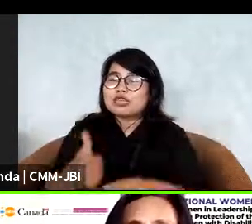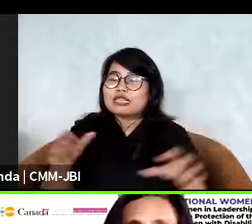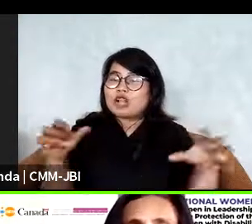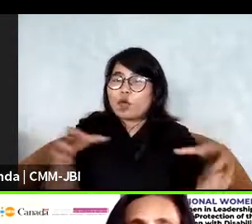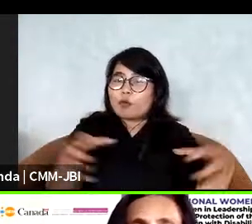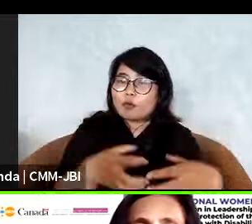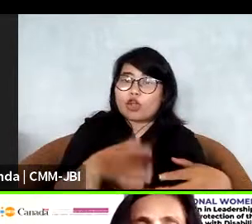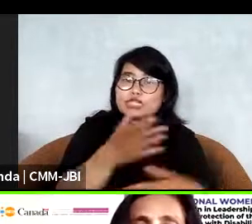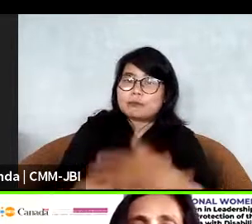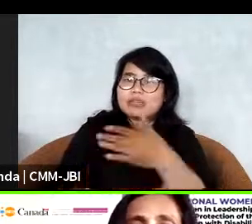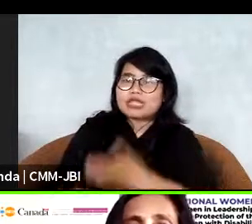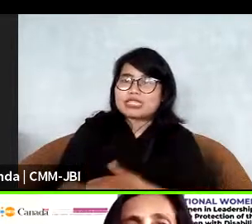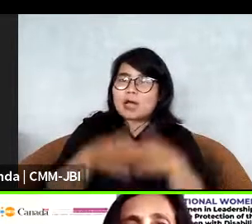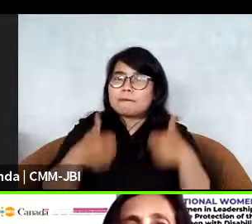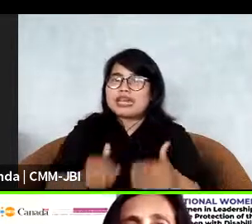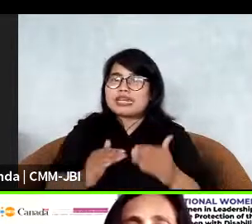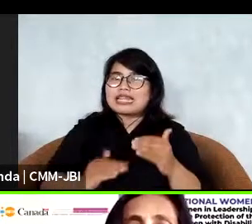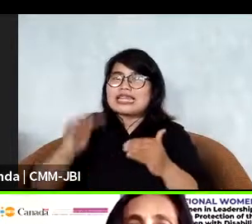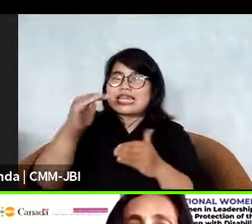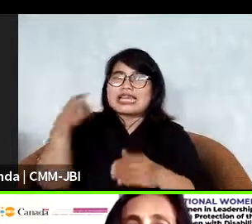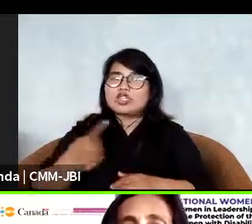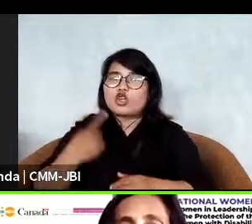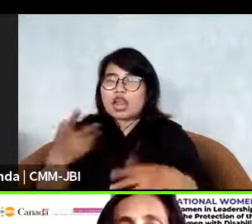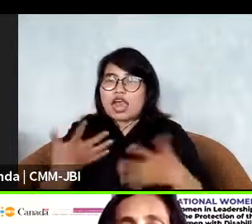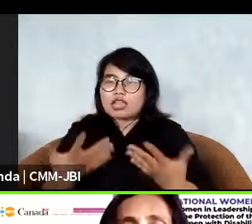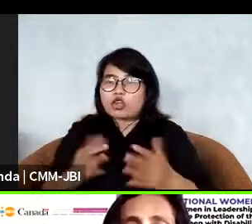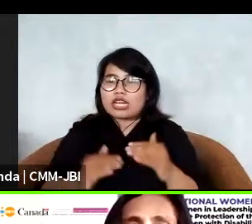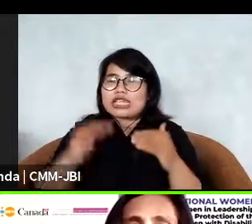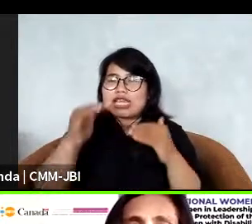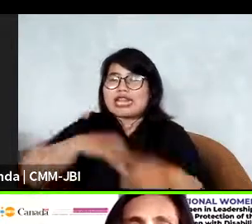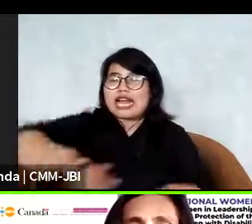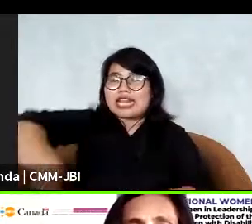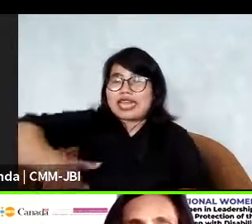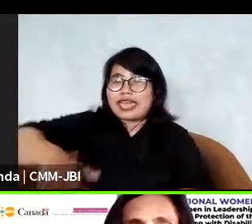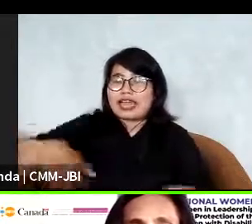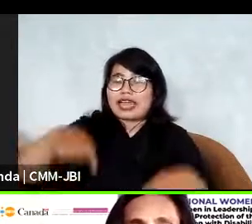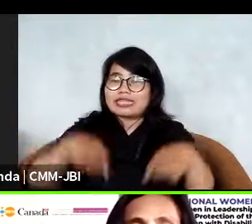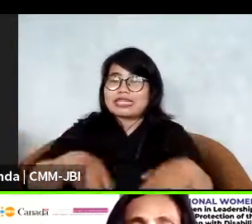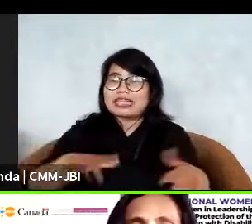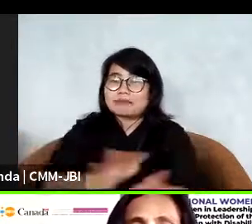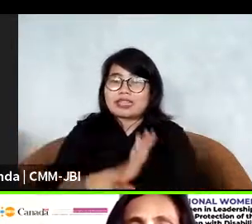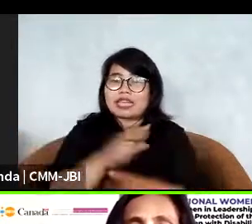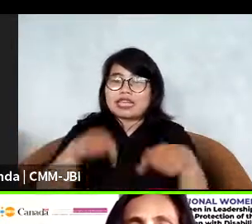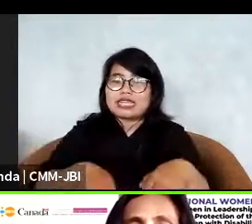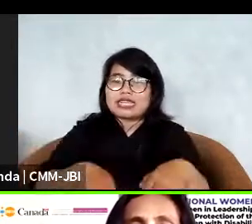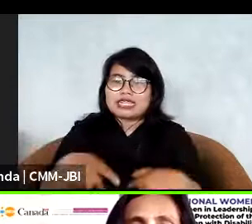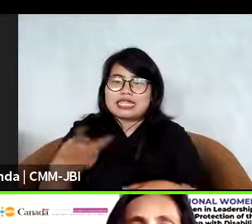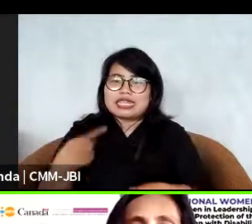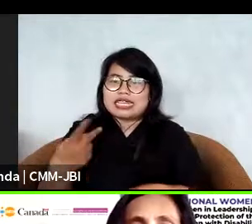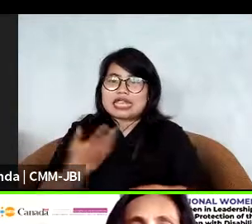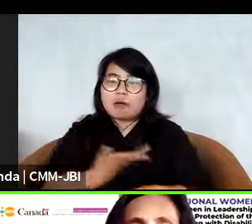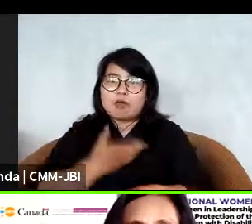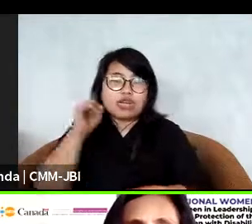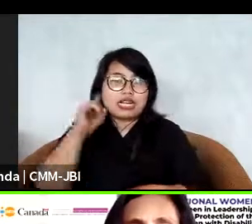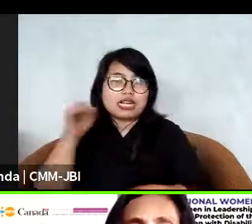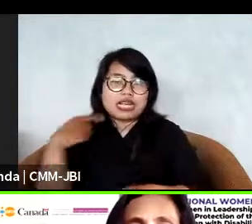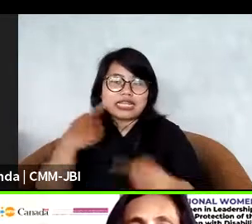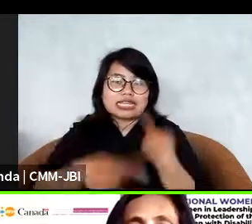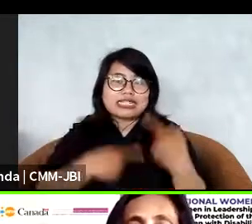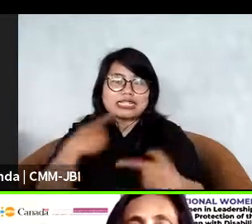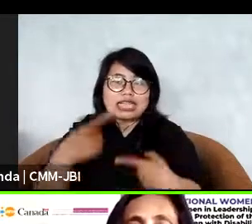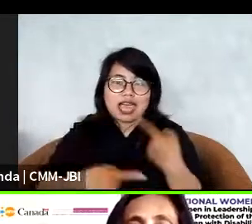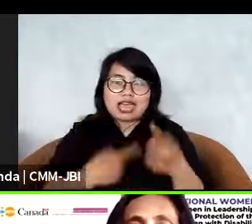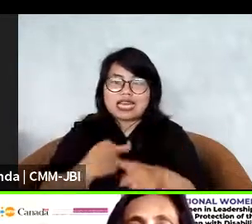on the suggestions will Heal the stories of March From The government